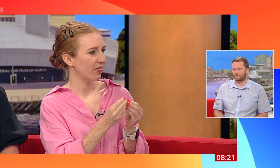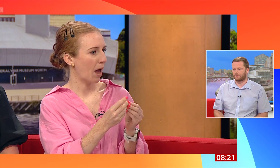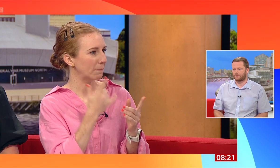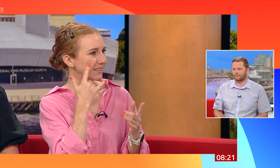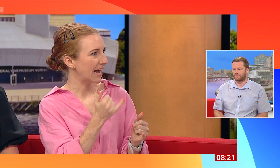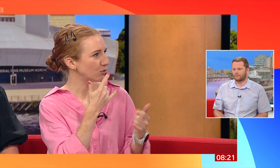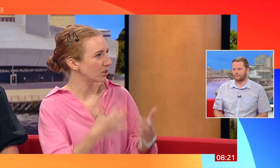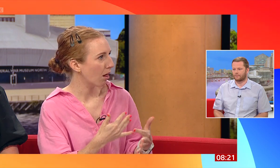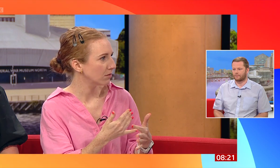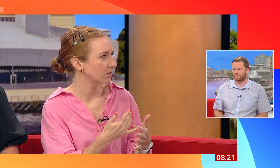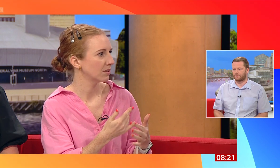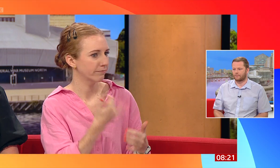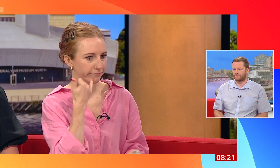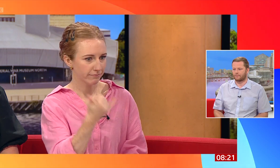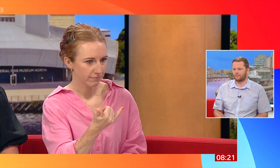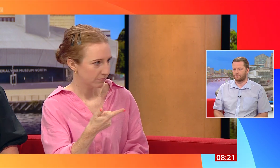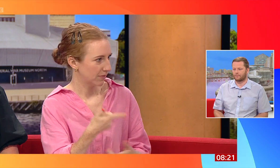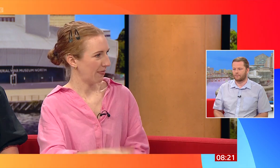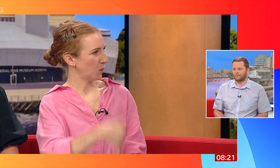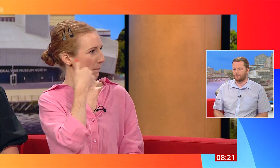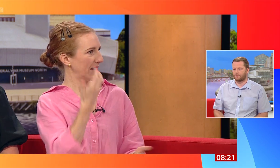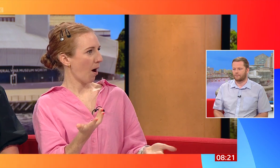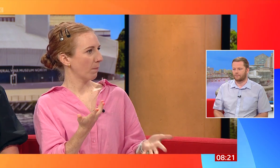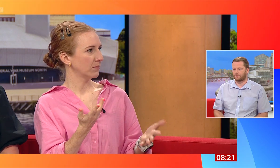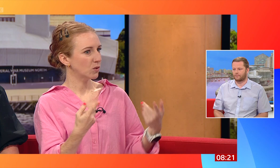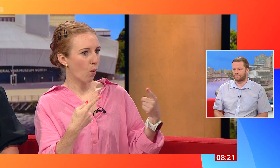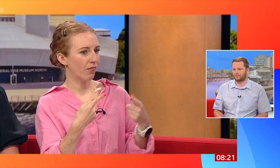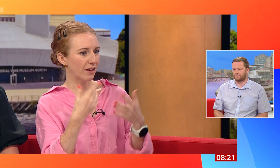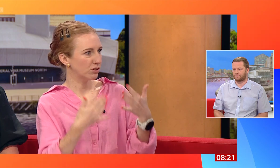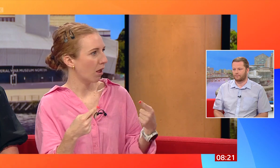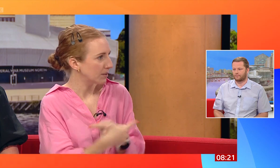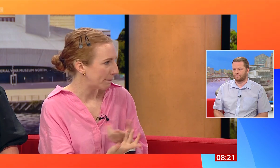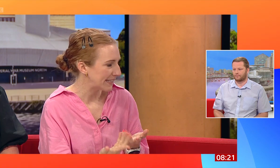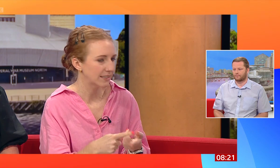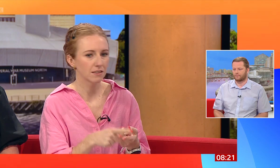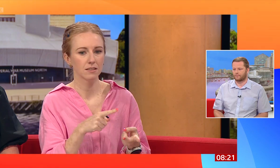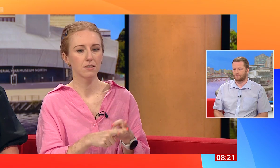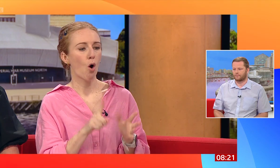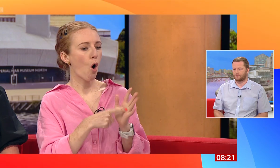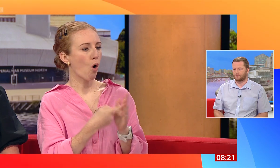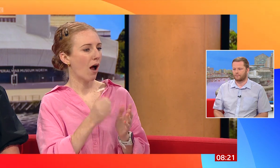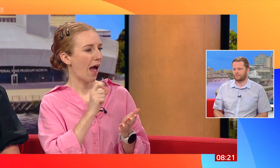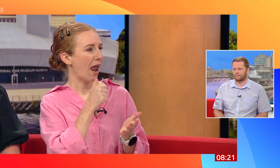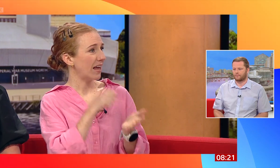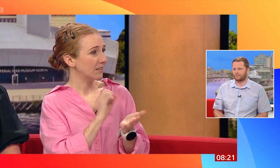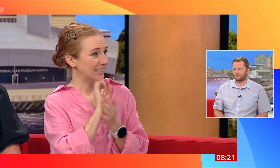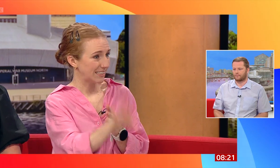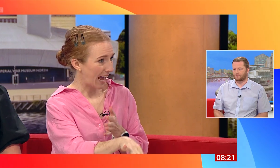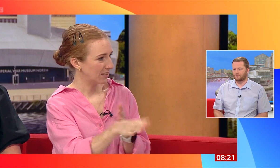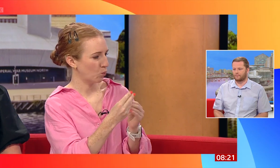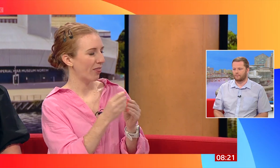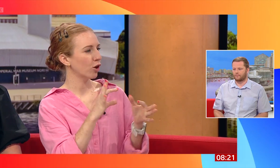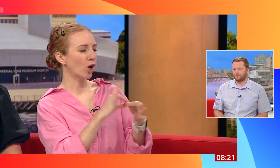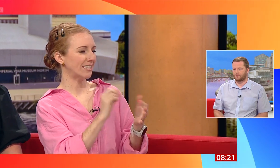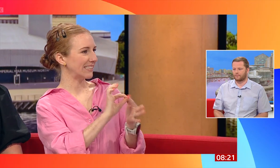patient with test results, but that person can't pick up the phone and speak or hear those results. Or they